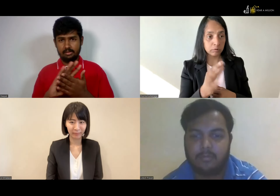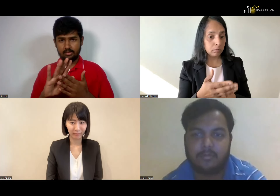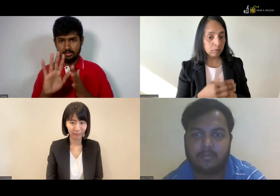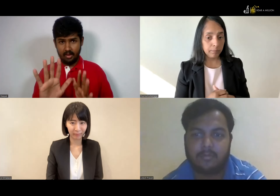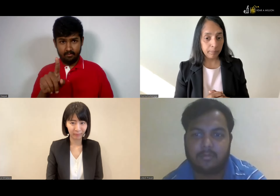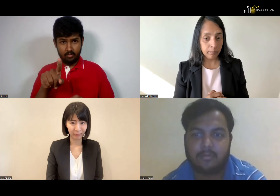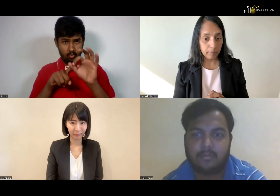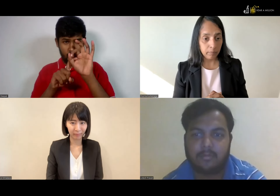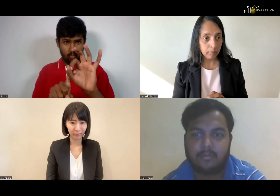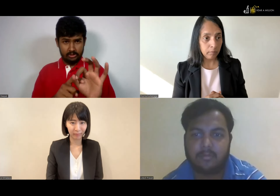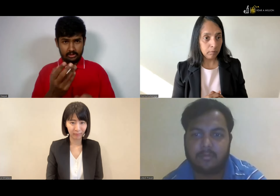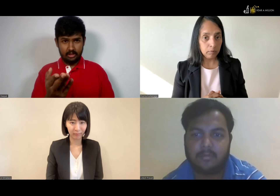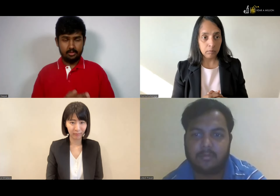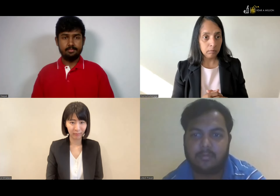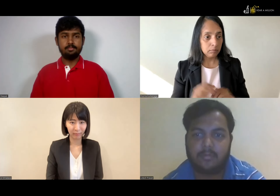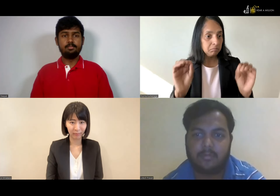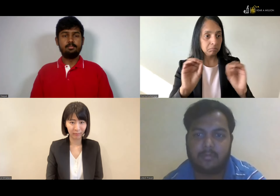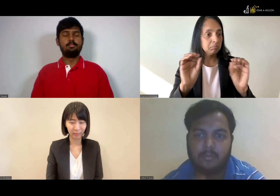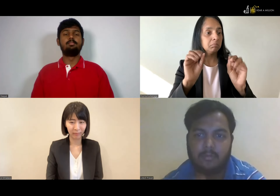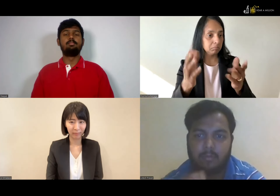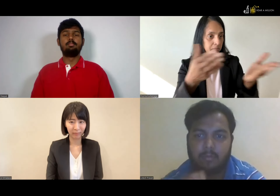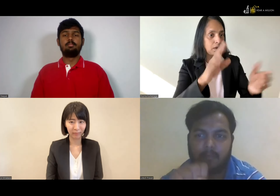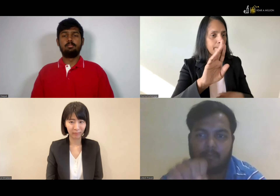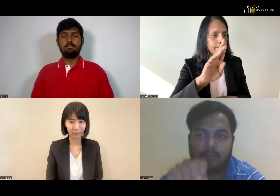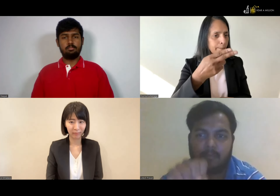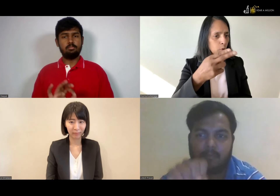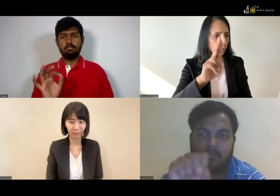Yes, Lokesh, you have a question?